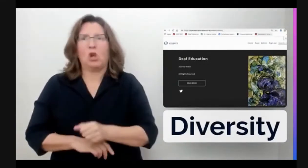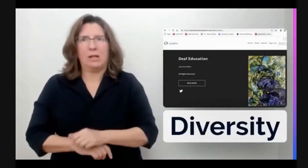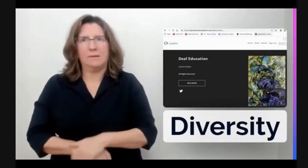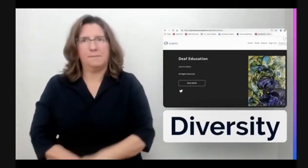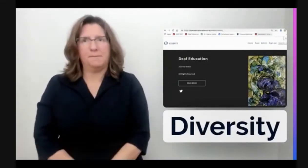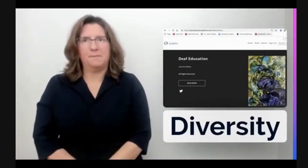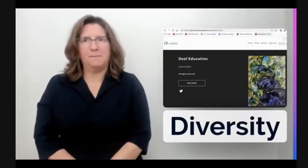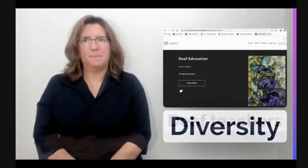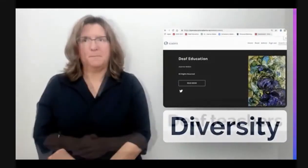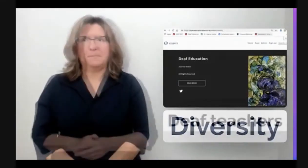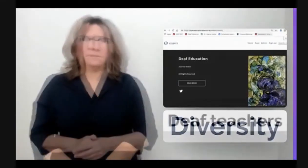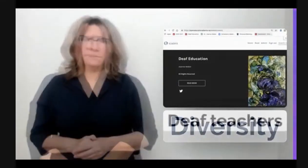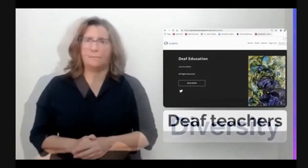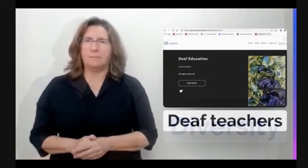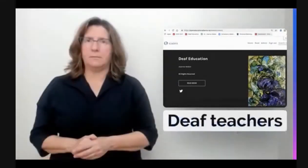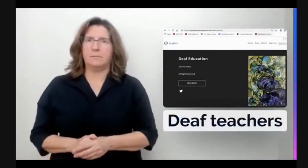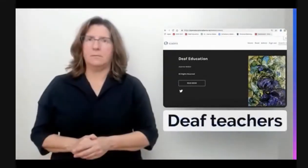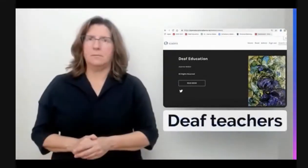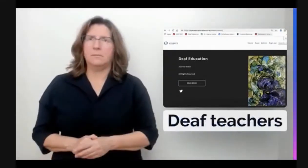follow.